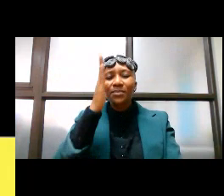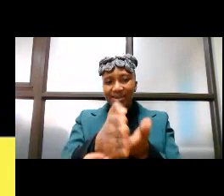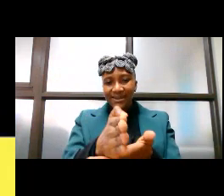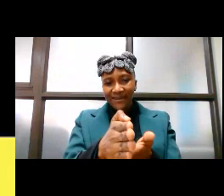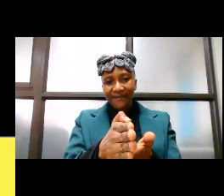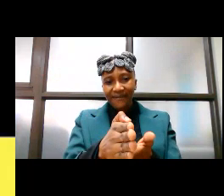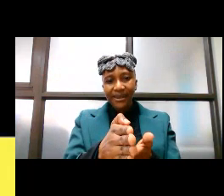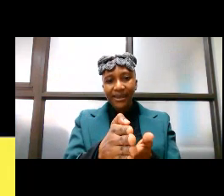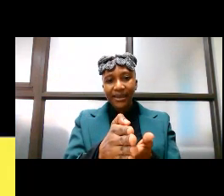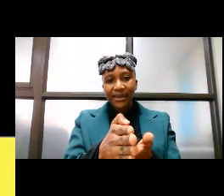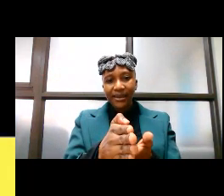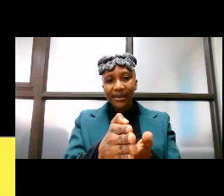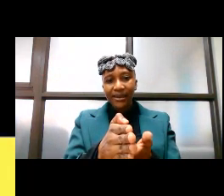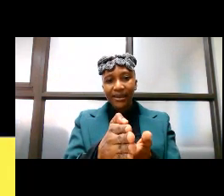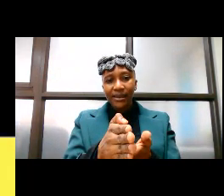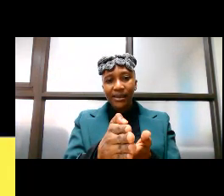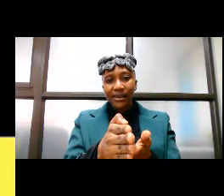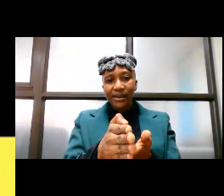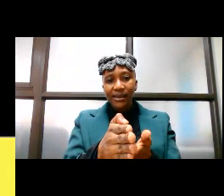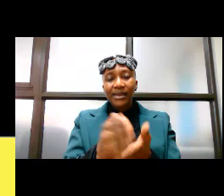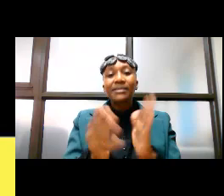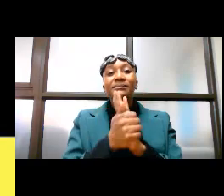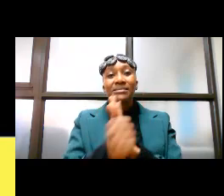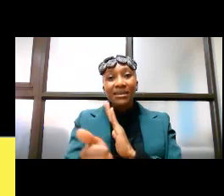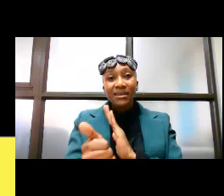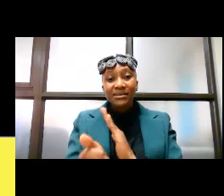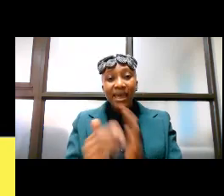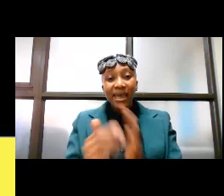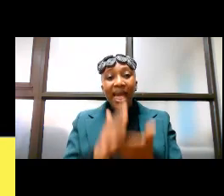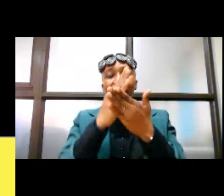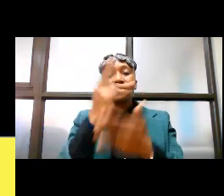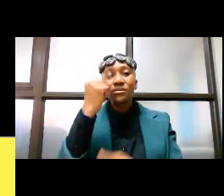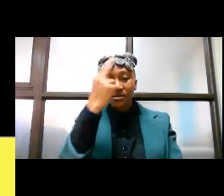helps educators with learners with visual impairment.